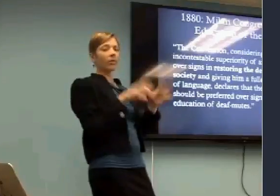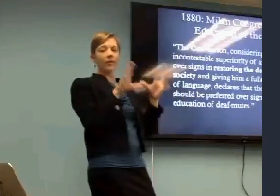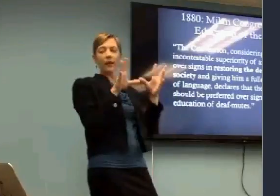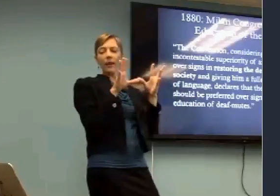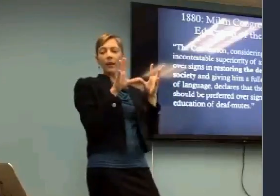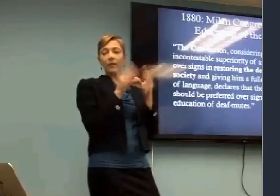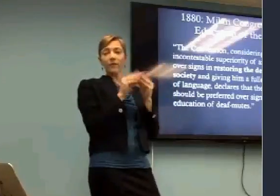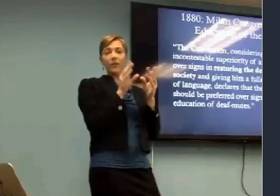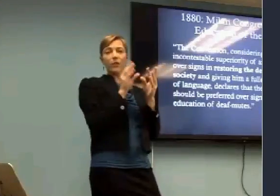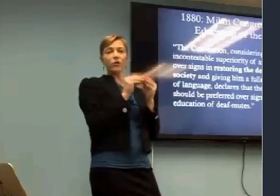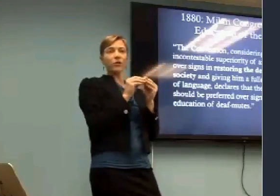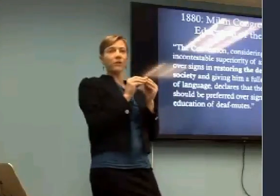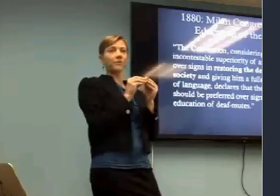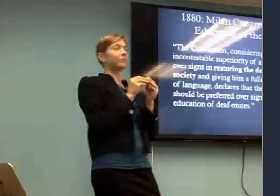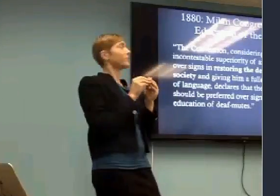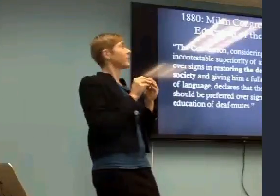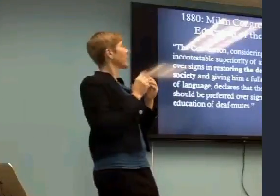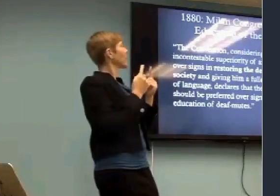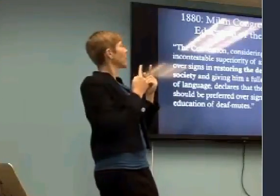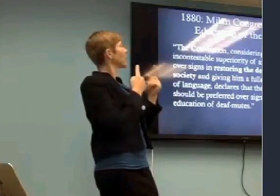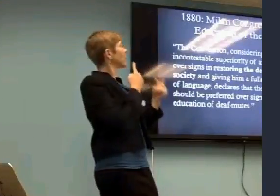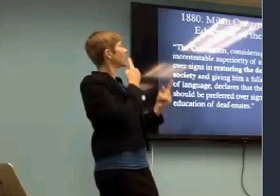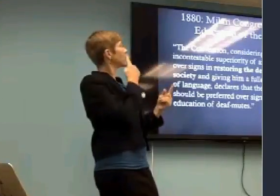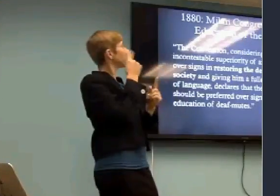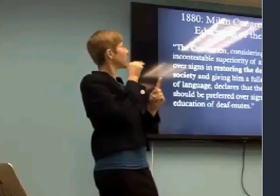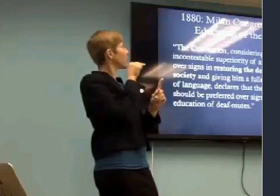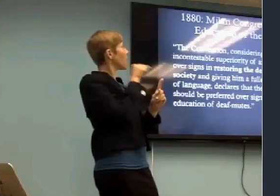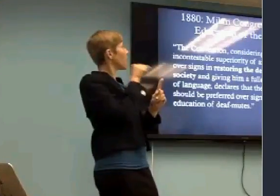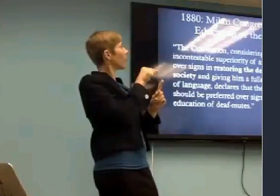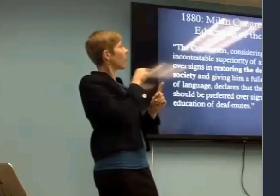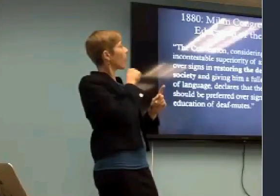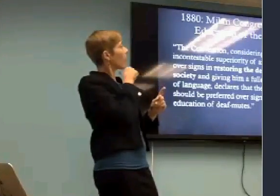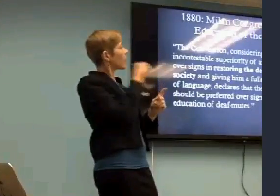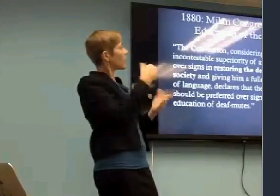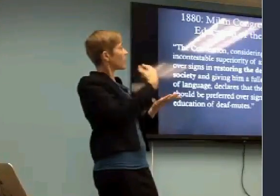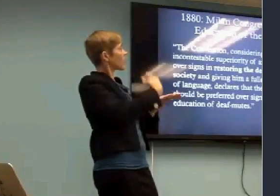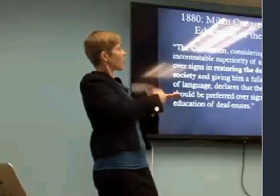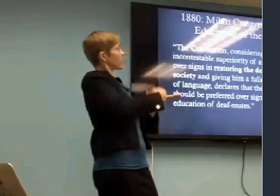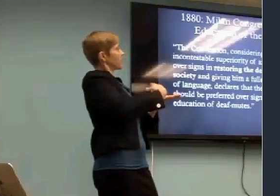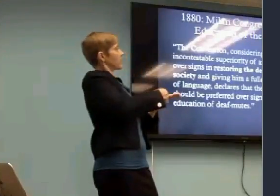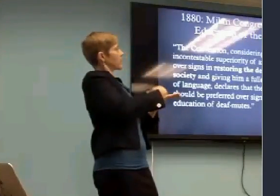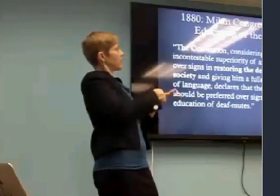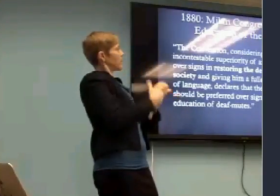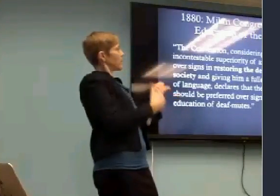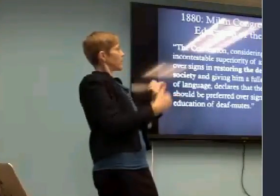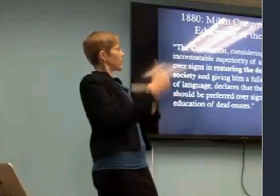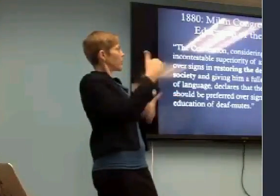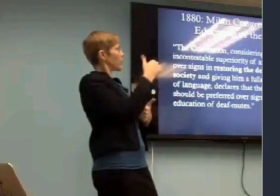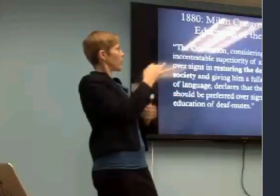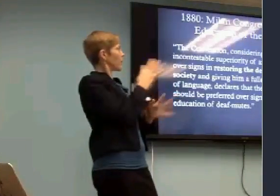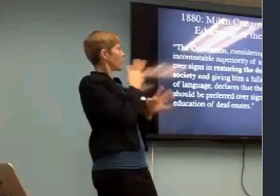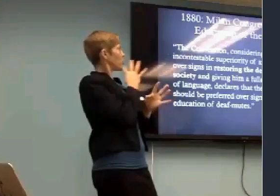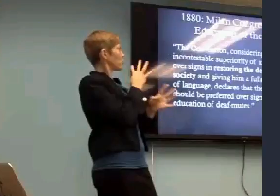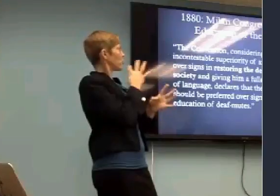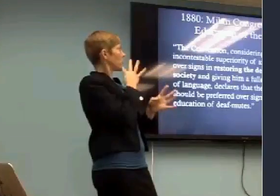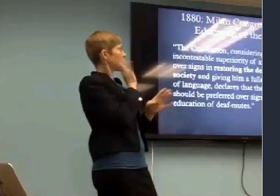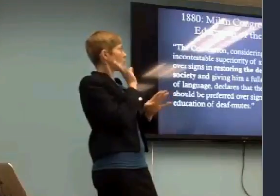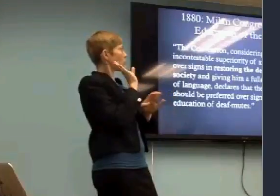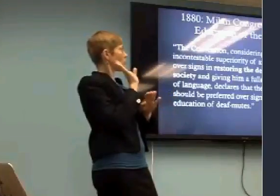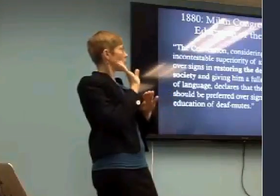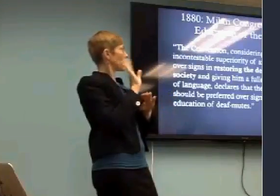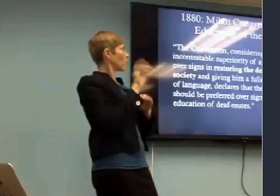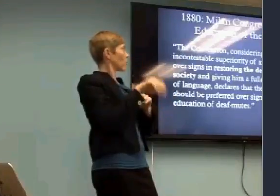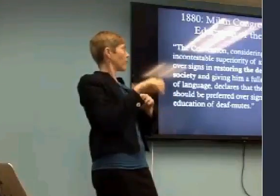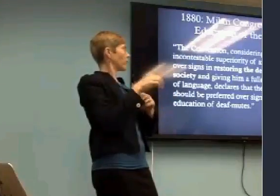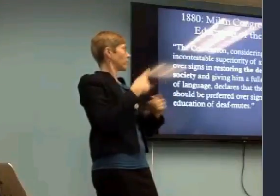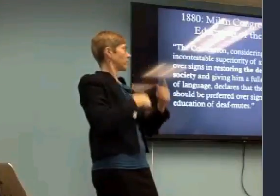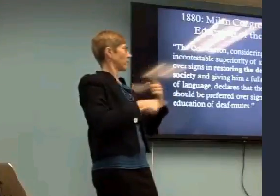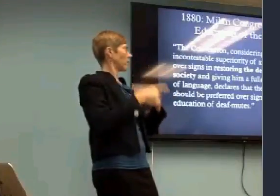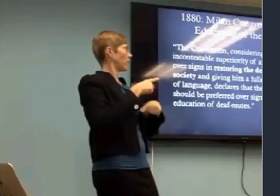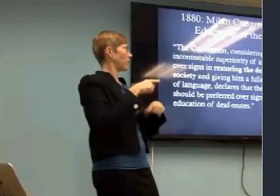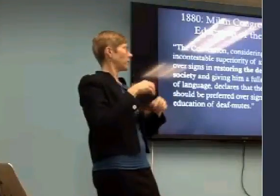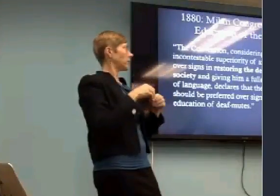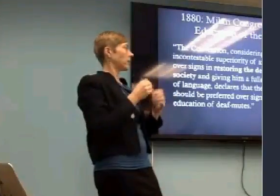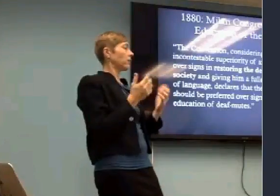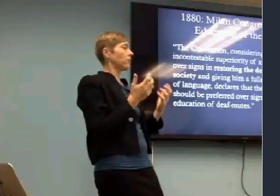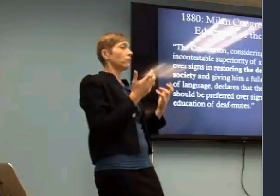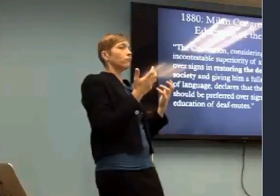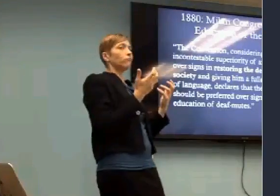1880. This was part of their declaration. In their declaration, they stated, "The convention, considering the